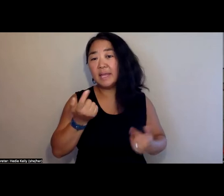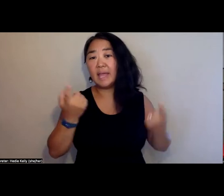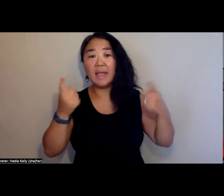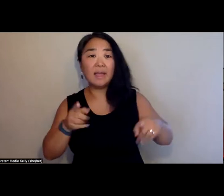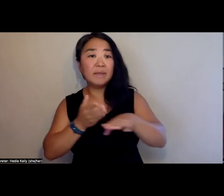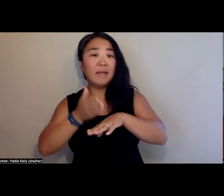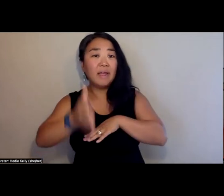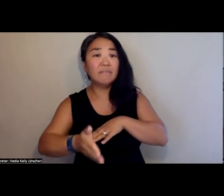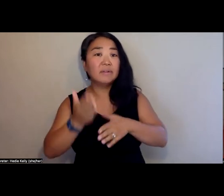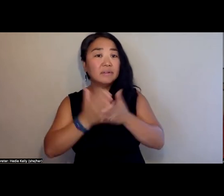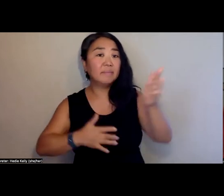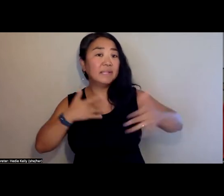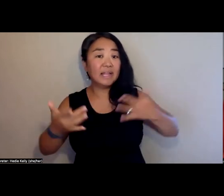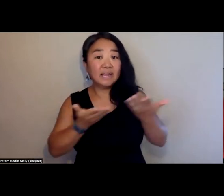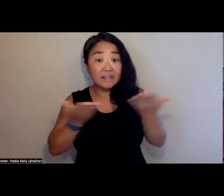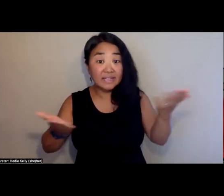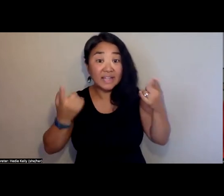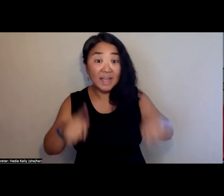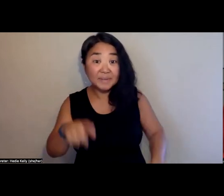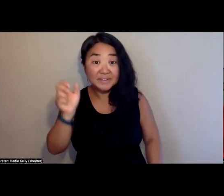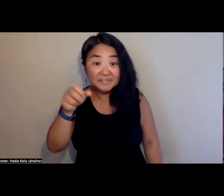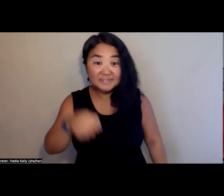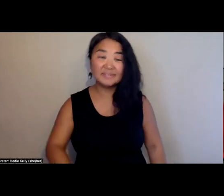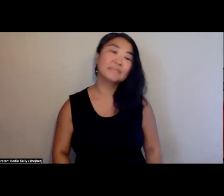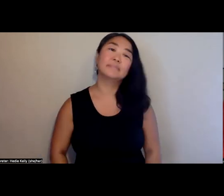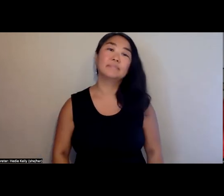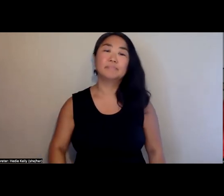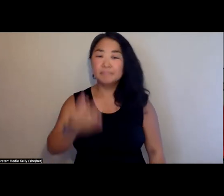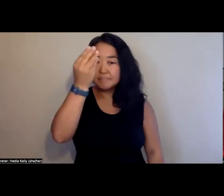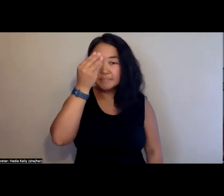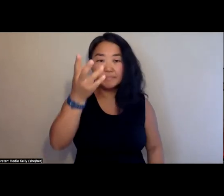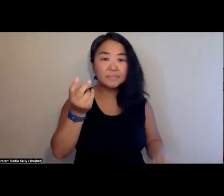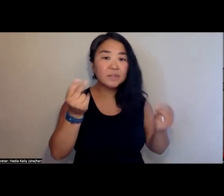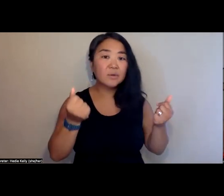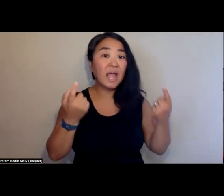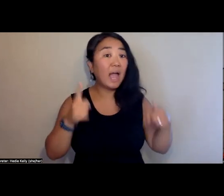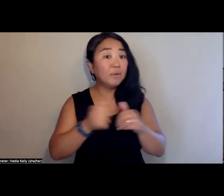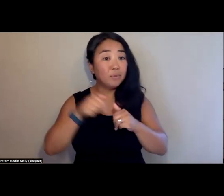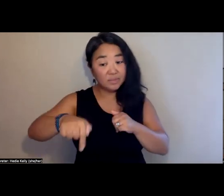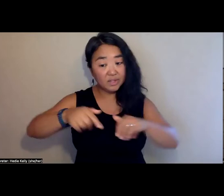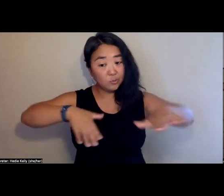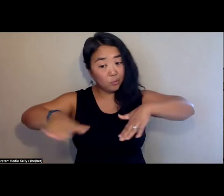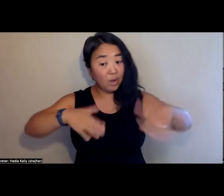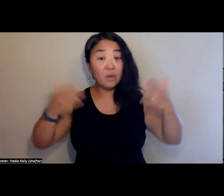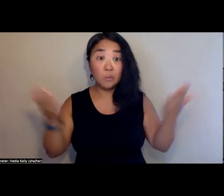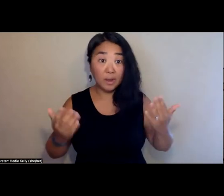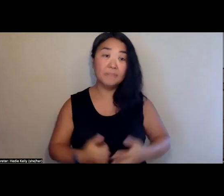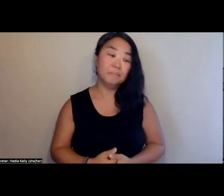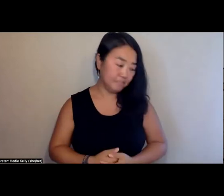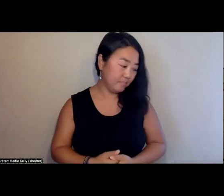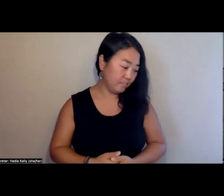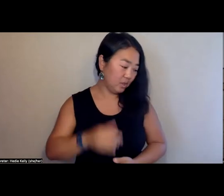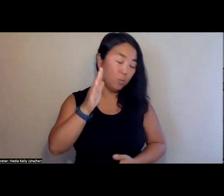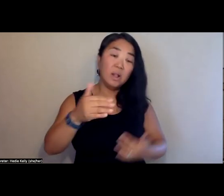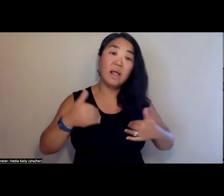exciting things happening, turns out. So I want to just give you a quick rundown about what's happening with this walk, which is that we are going to be